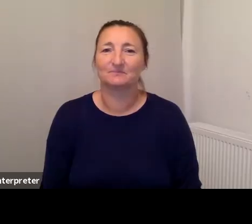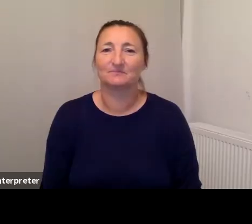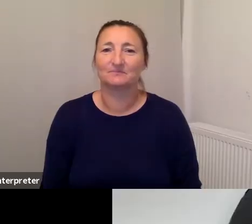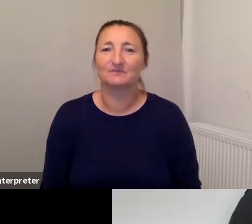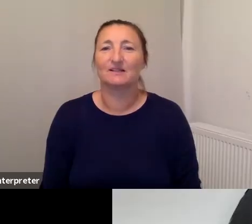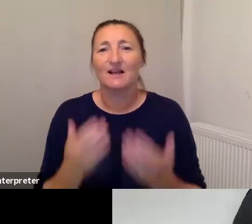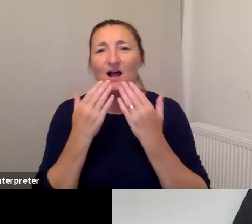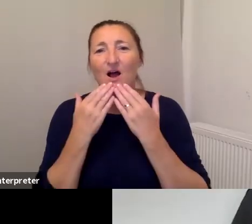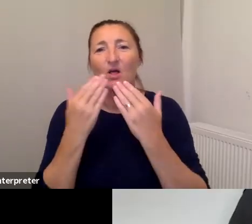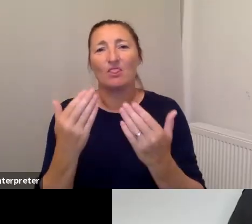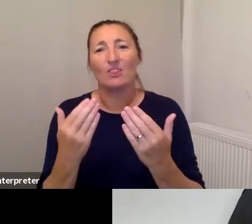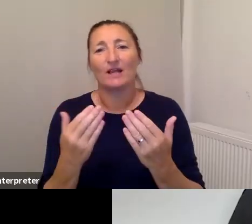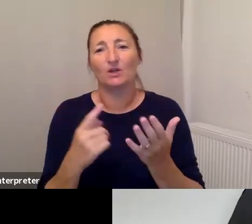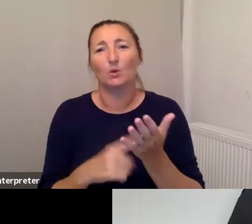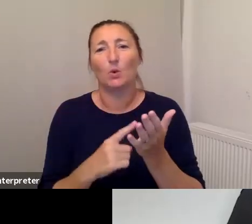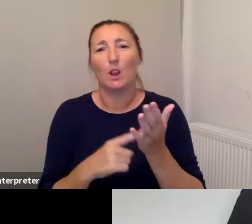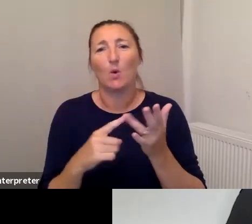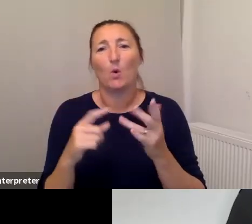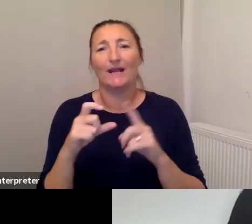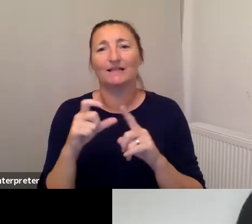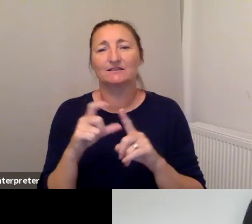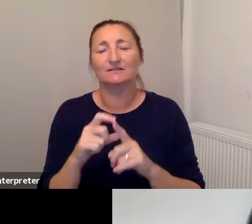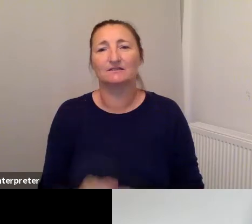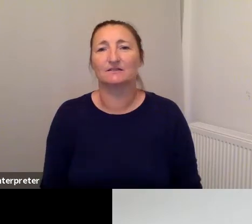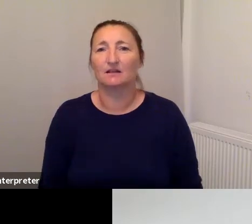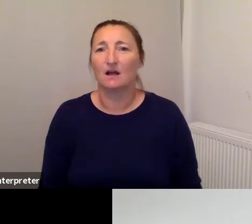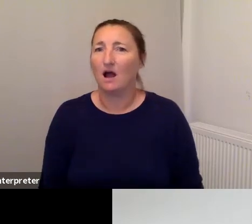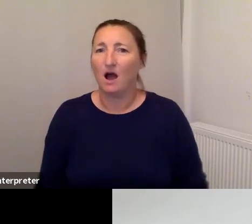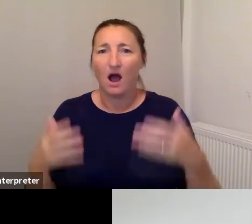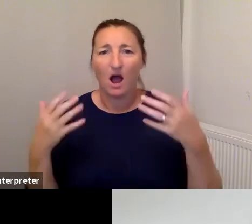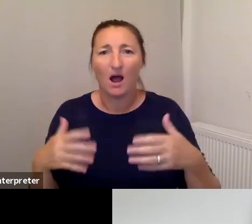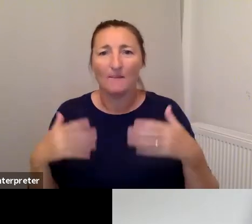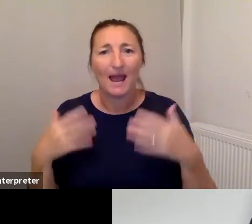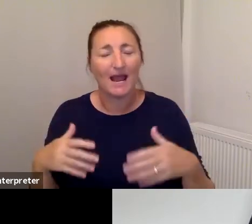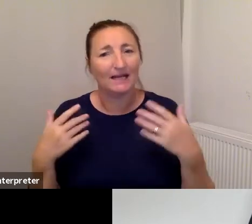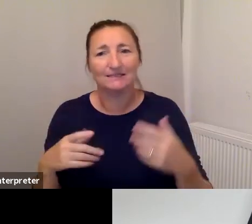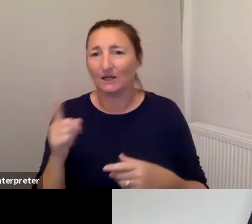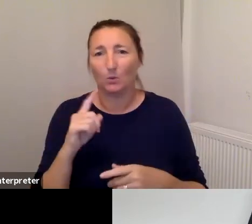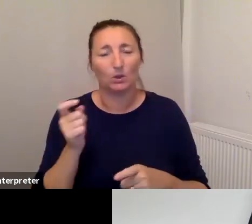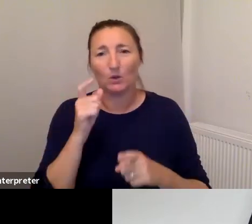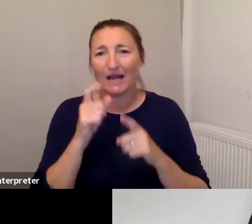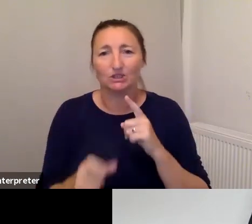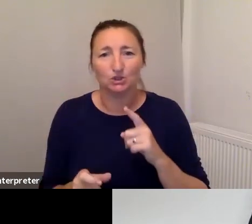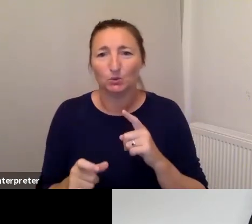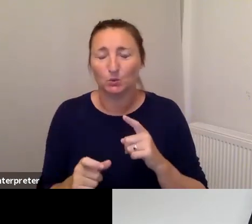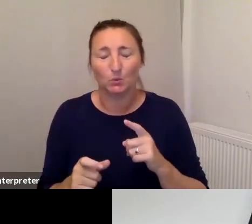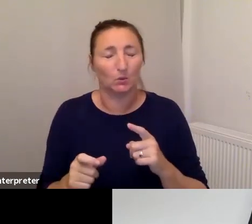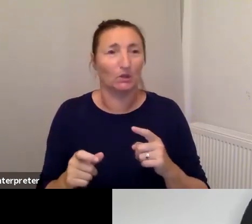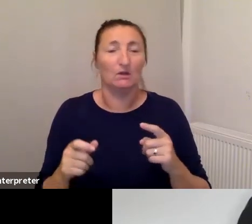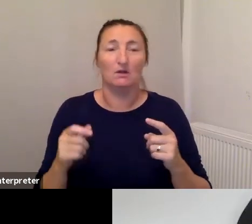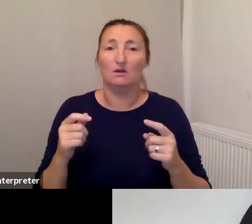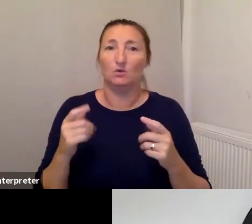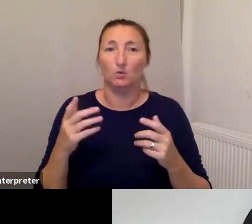It's really, amazing what you can do in bringing